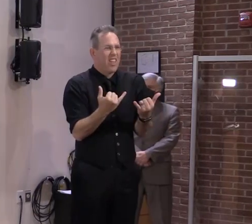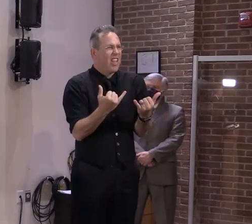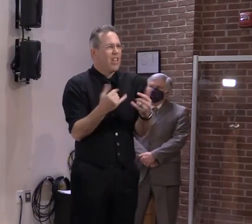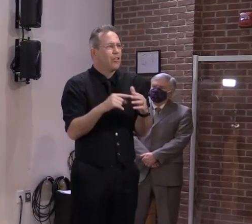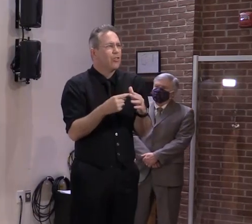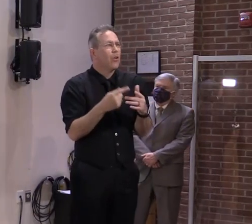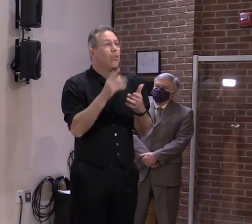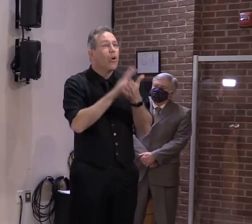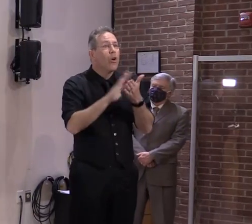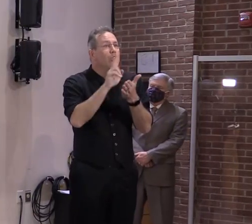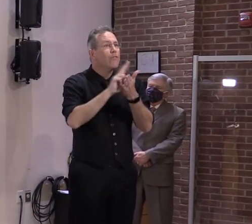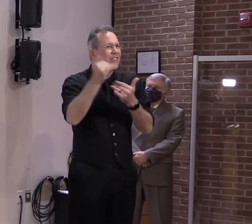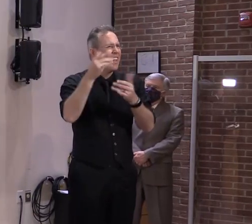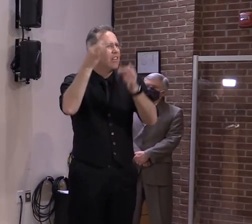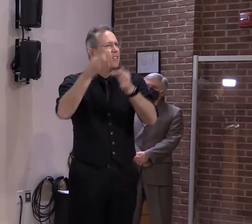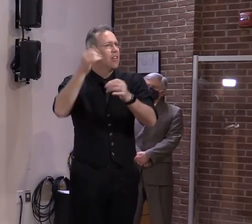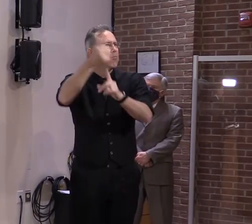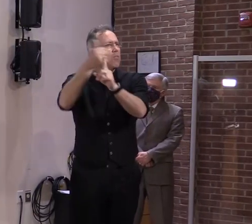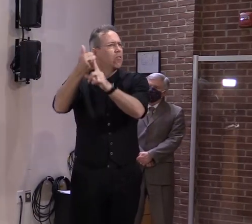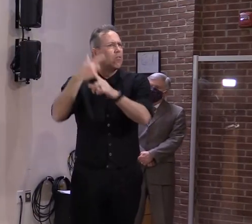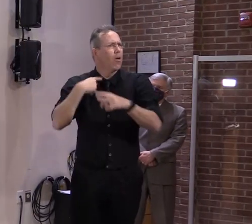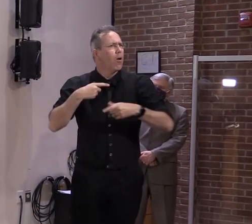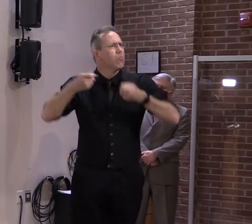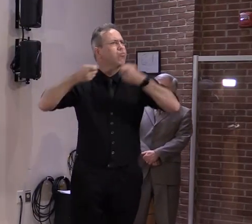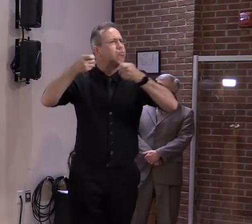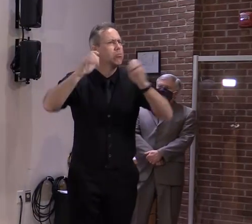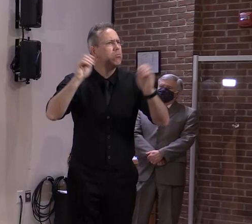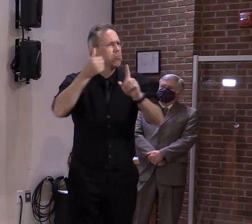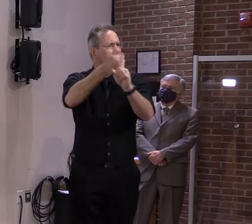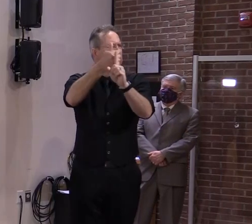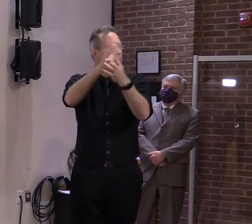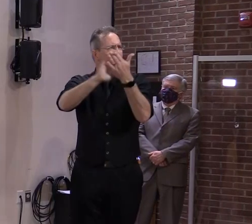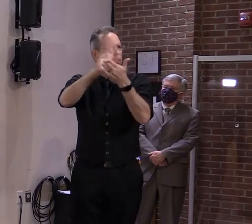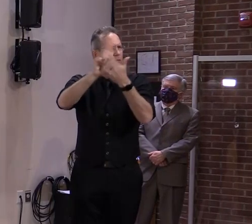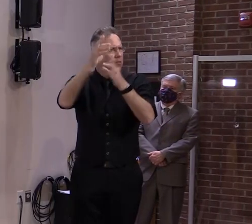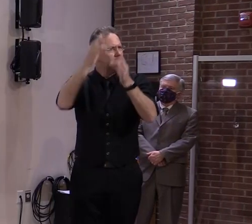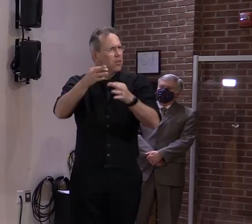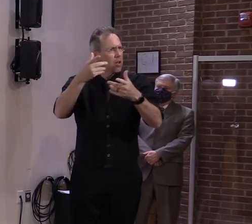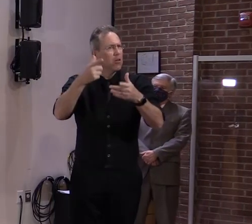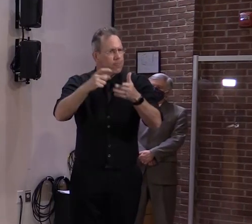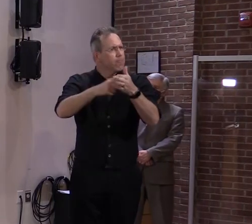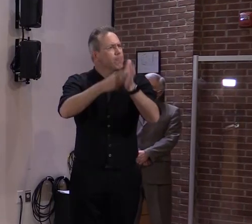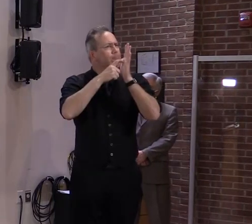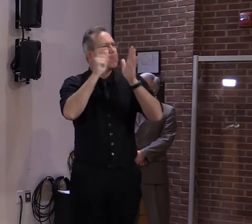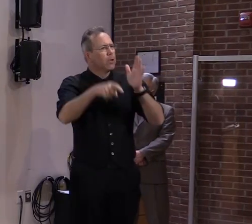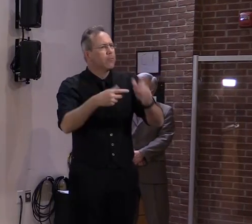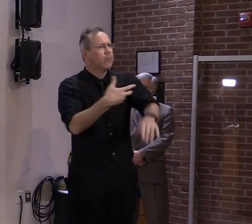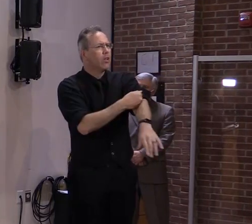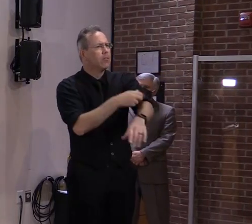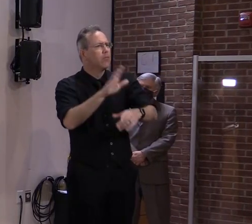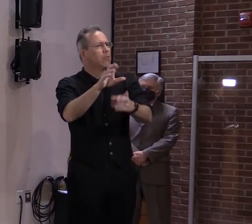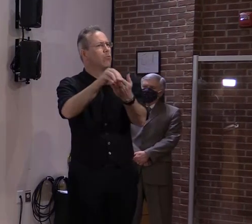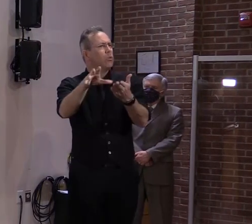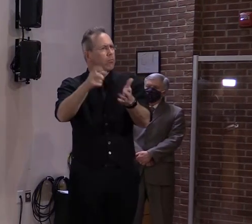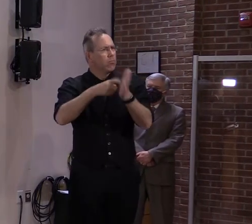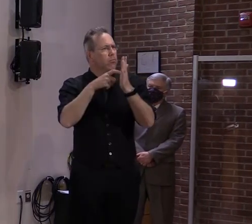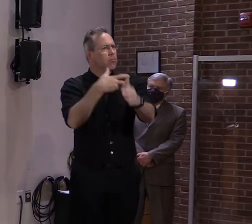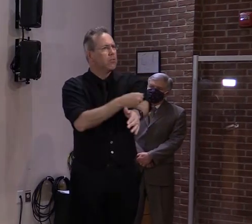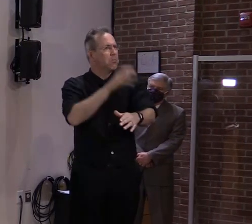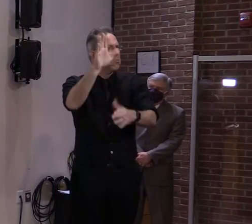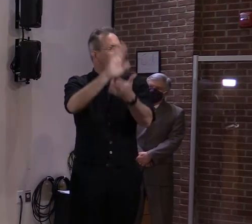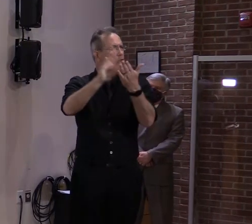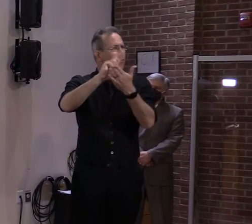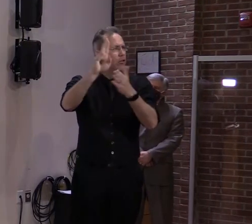them, hundreds of them, have already made the decision that they're going to require anyone coming back to school